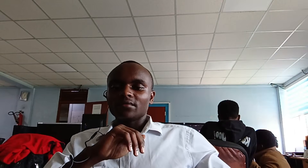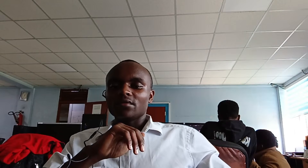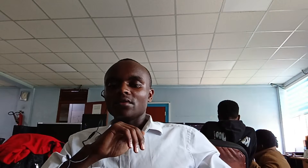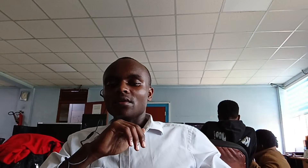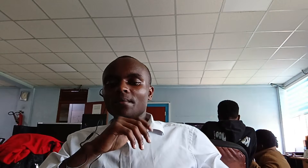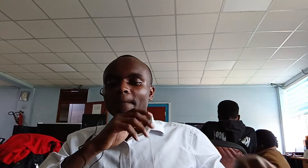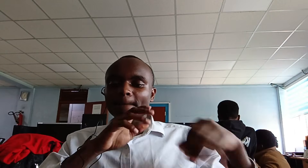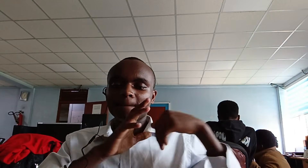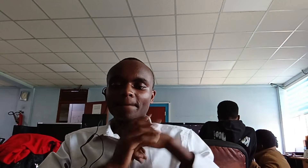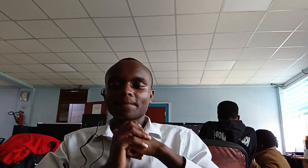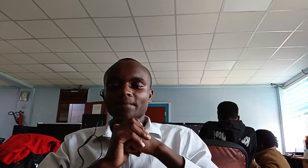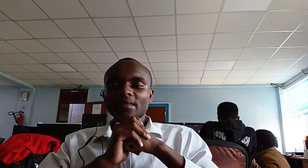for